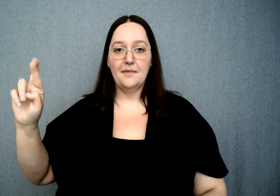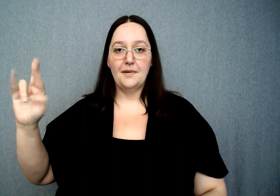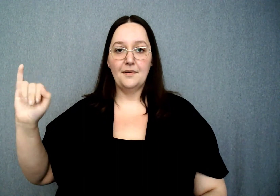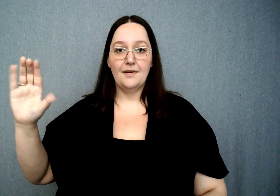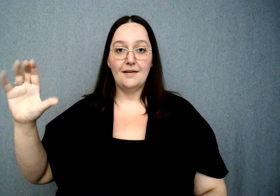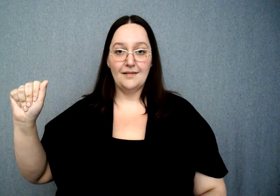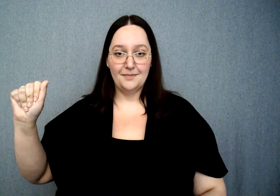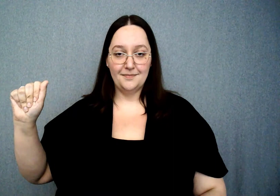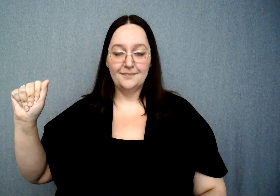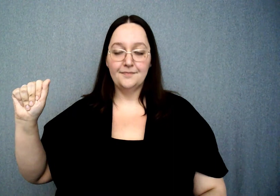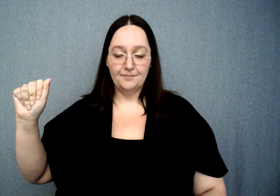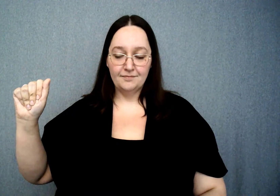USA.